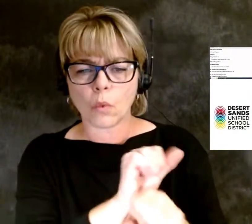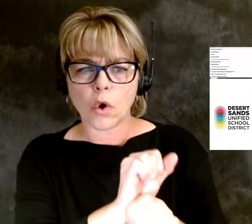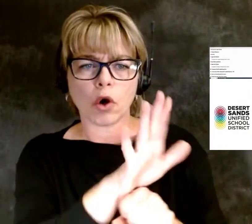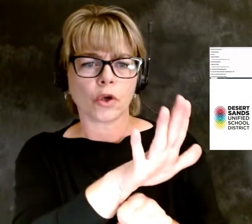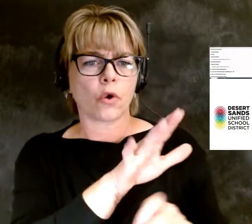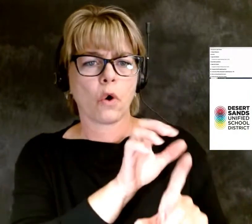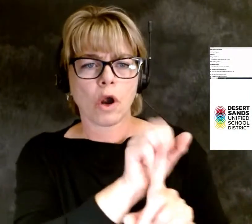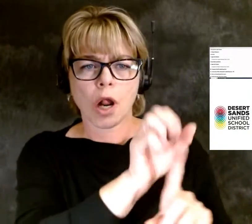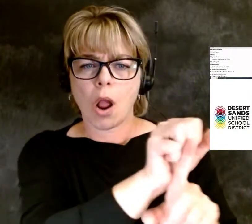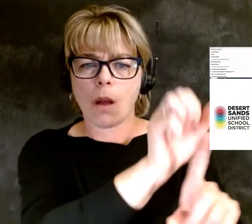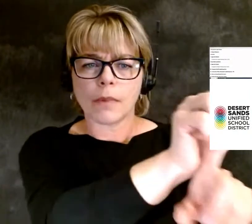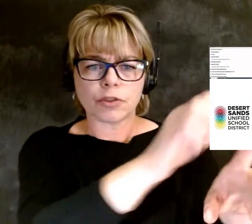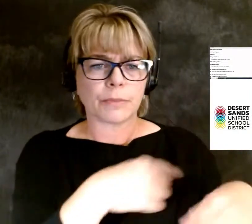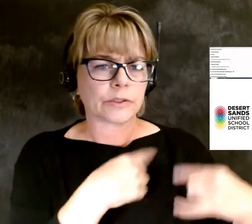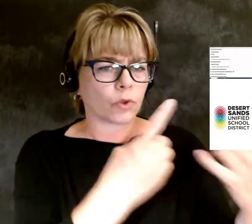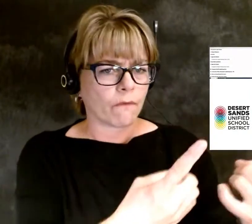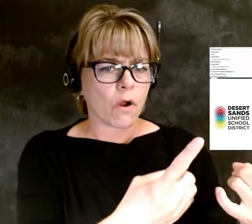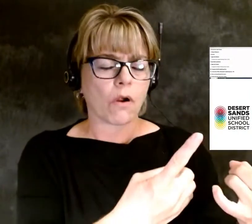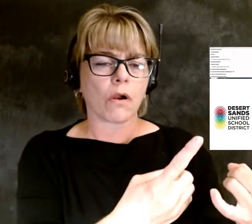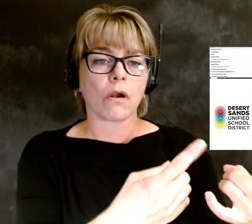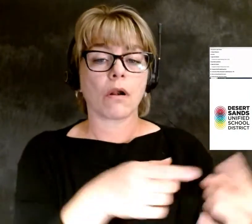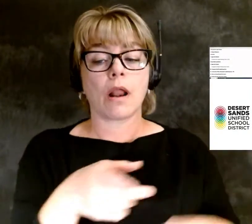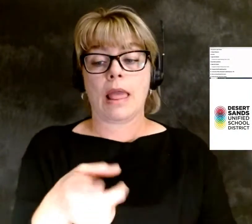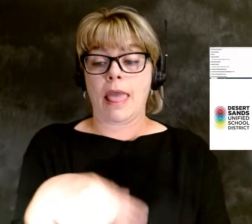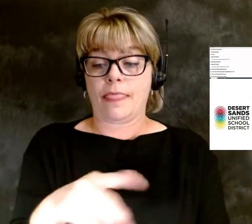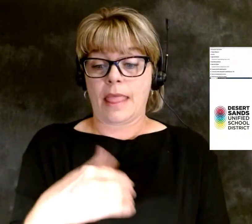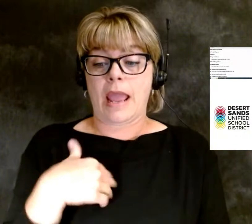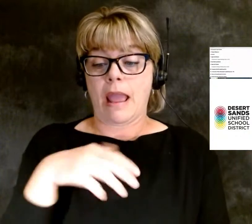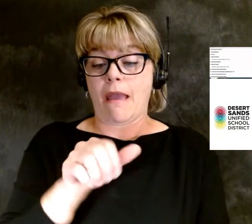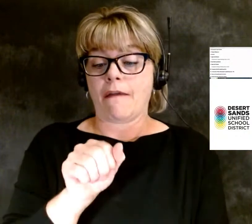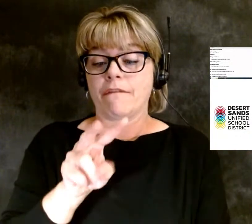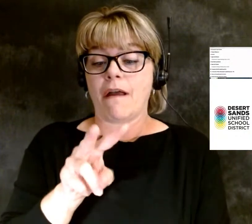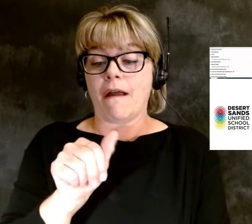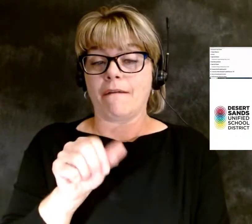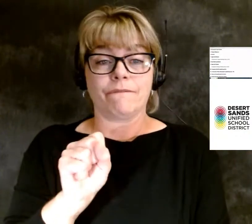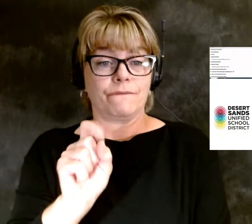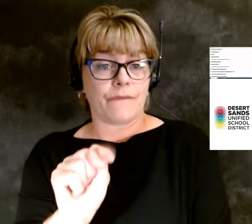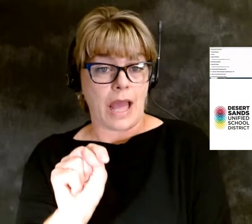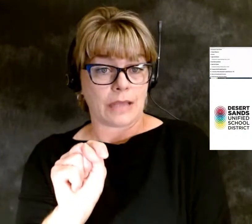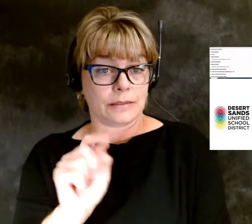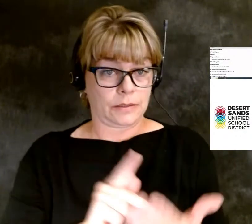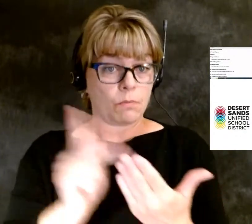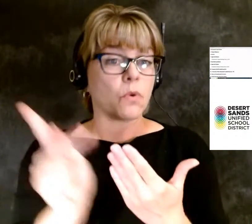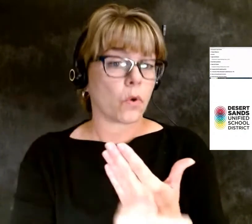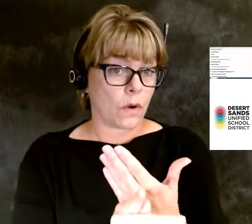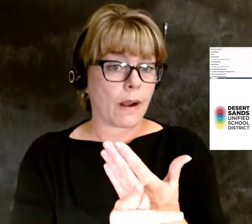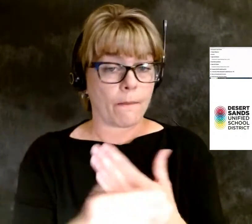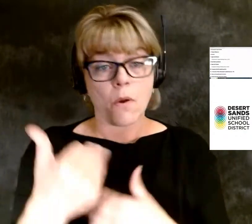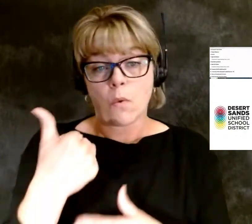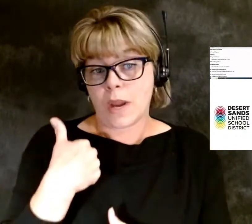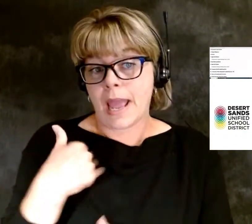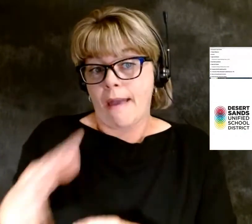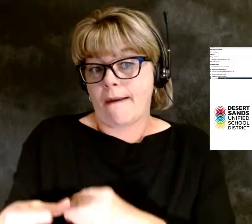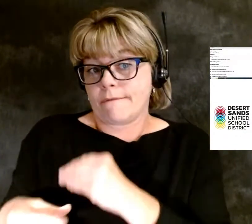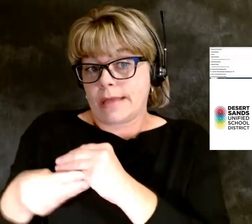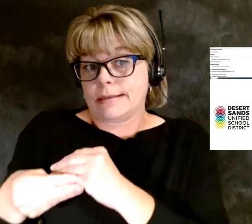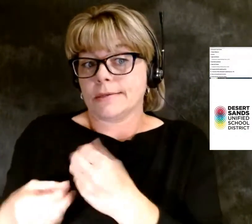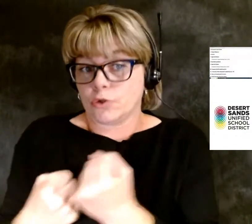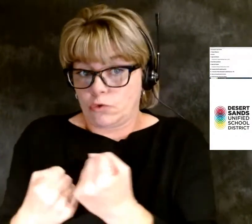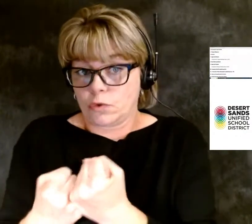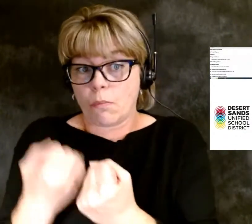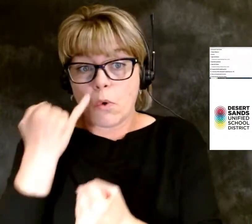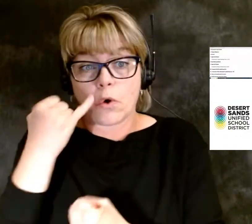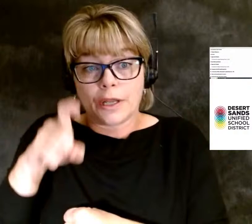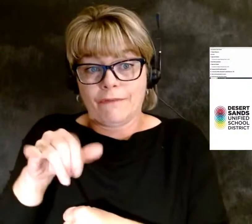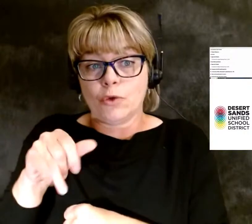have a vast program. So if you ever need any additional supports, that I know that we have people here that can help you with that, along